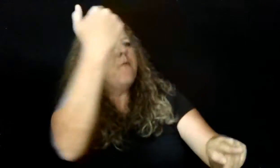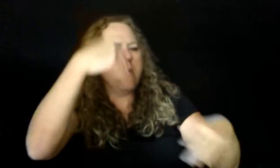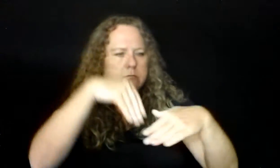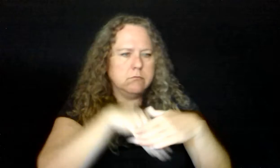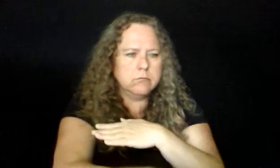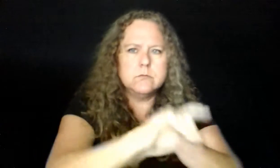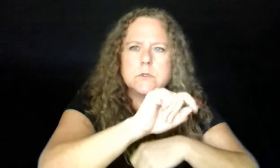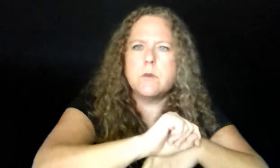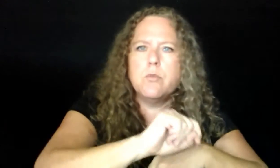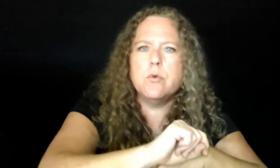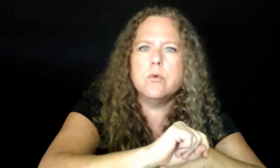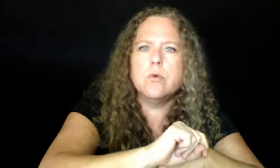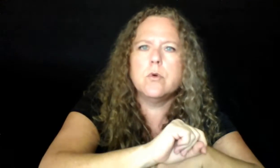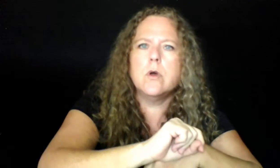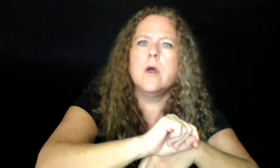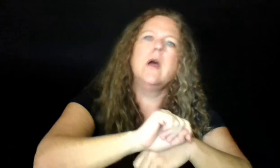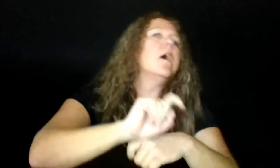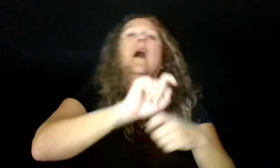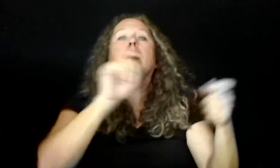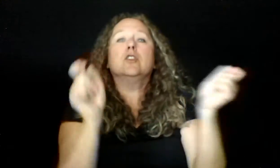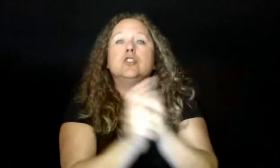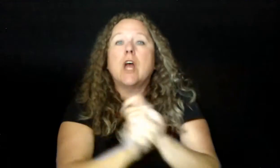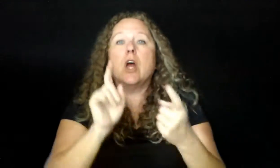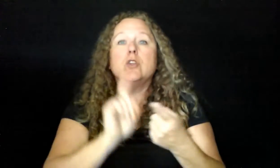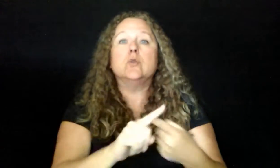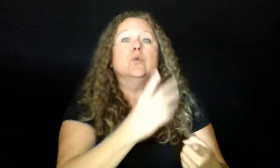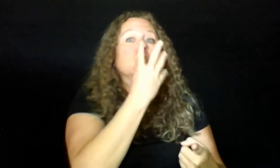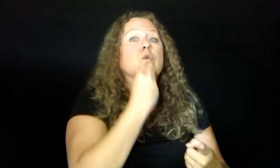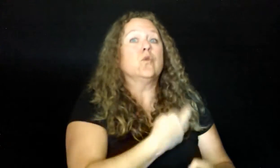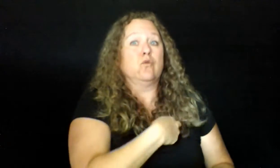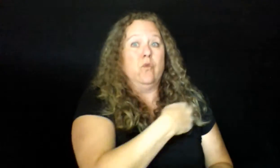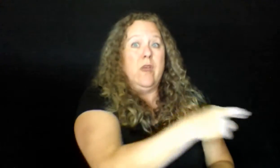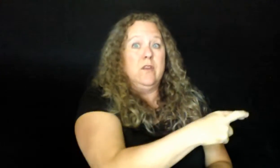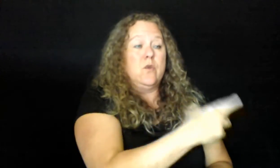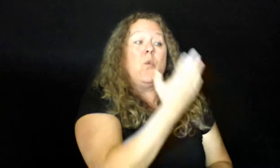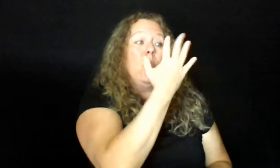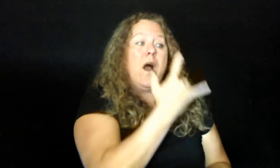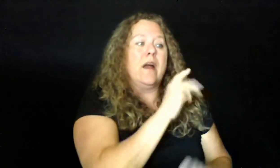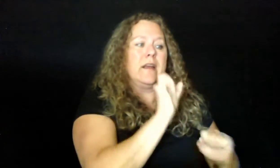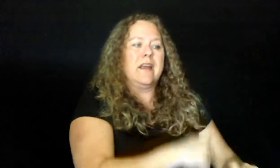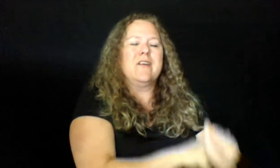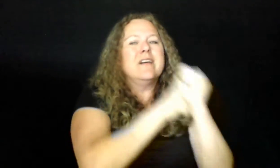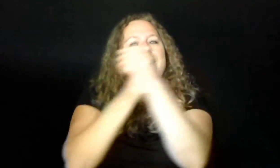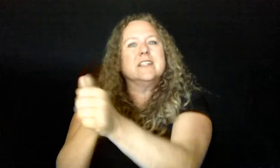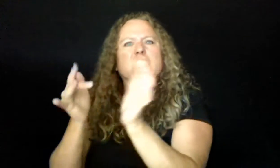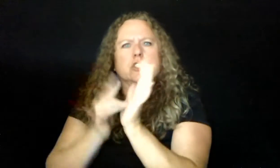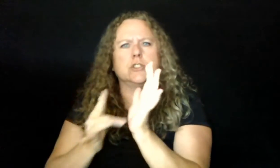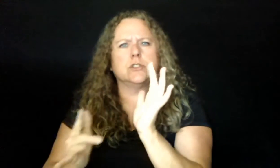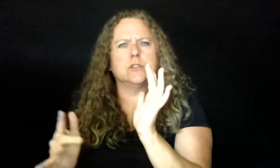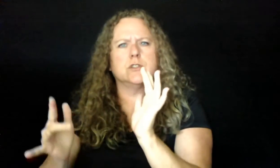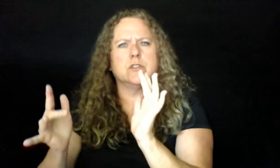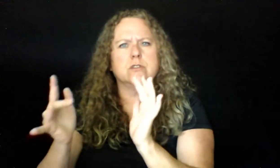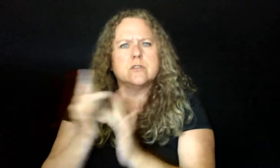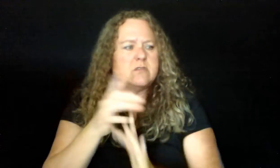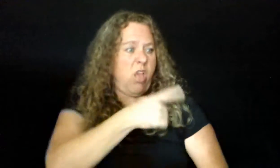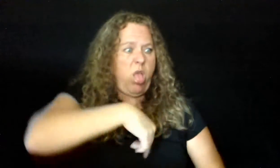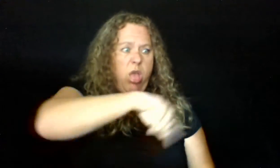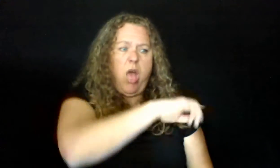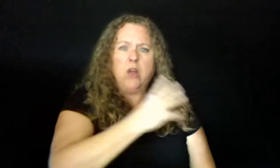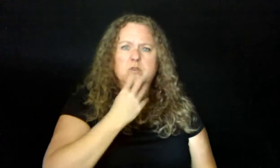was only converting them to Judaism so that they could follow Jesus, and that seemed inauthentic. It seemed like it wasn't right. And